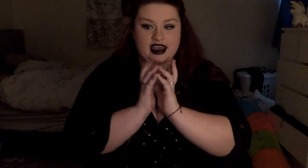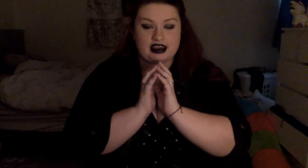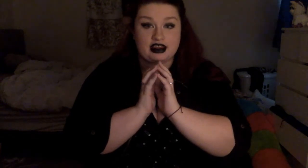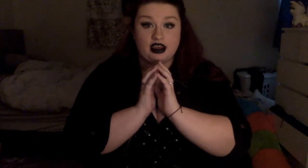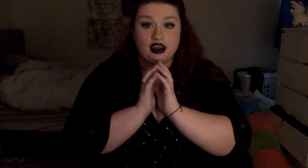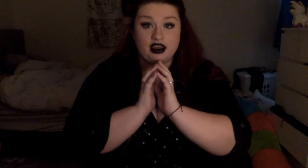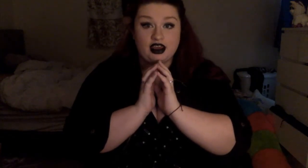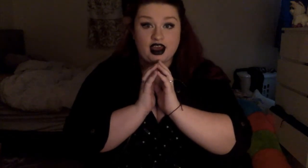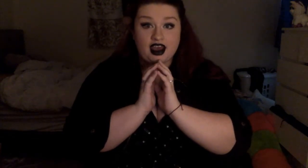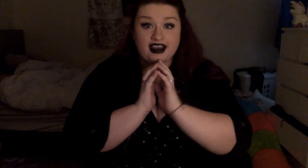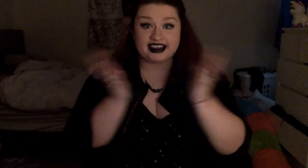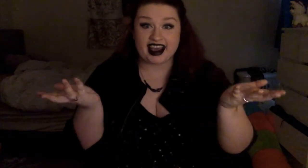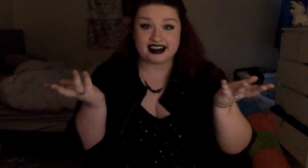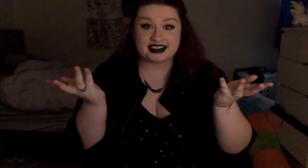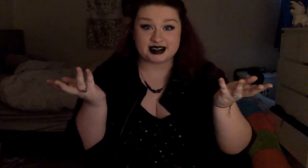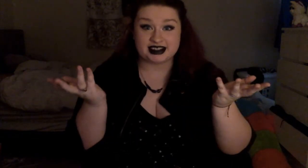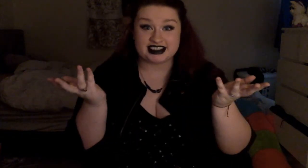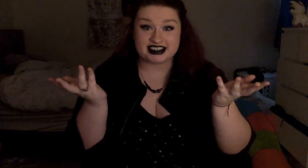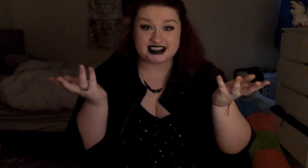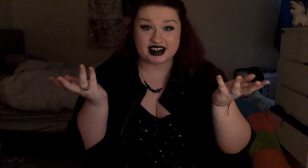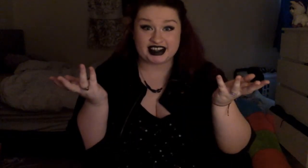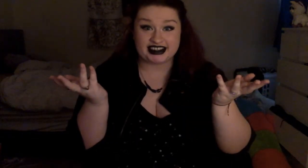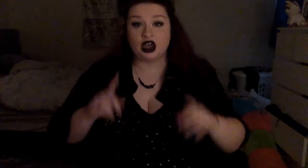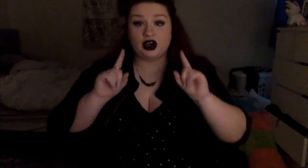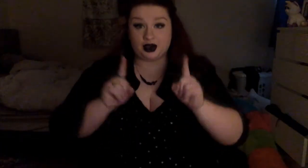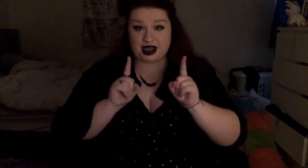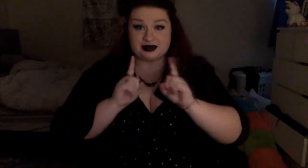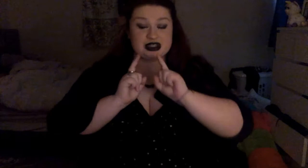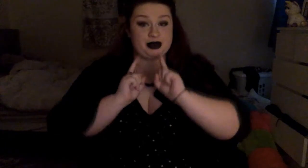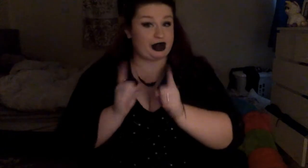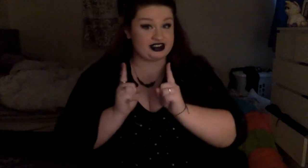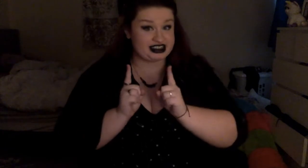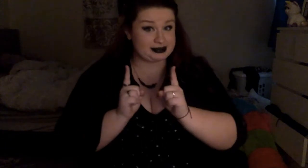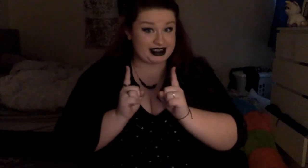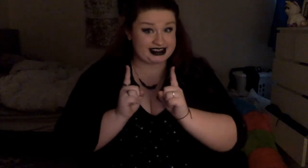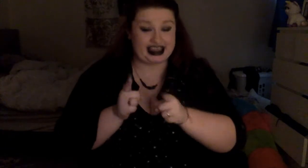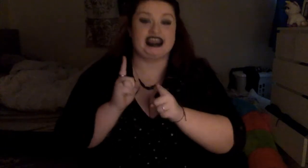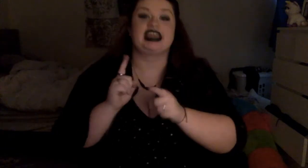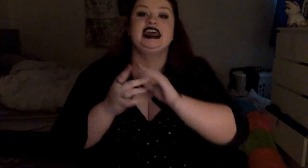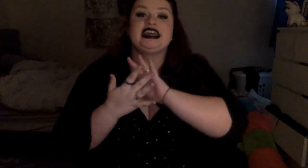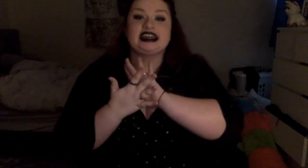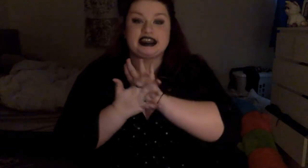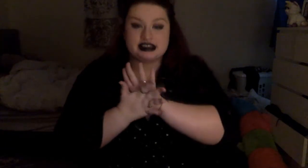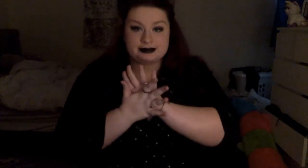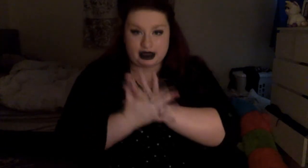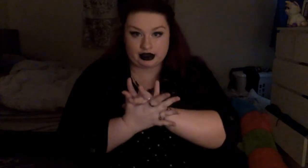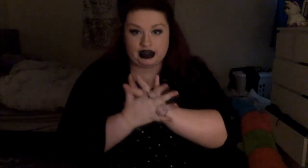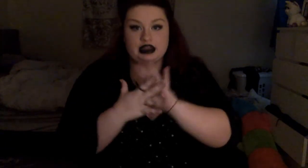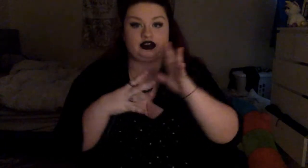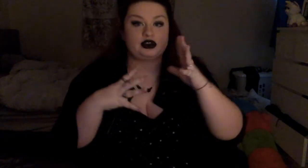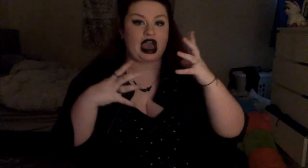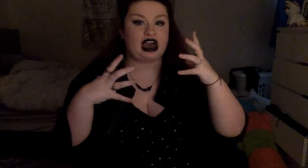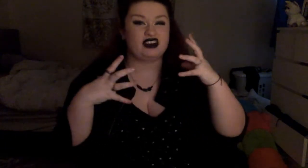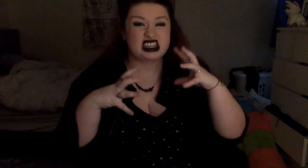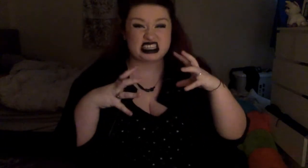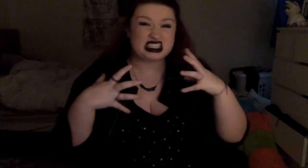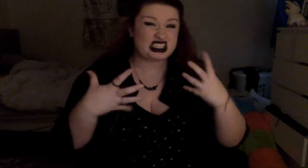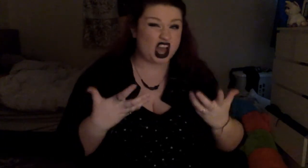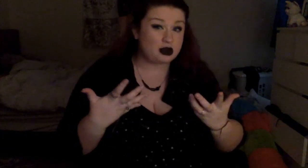And yeah, so let's get started. Okay, so let me preface this by saying it is better if you have some